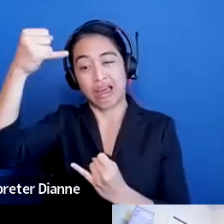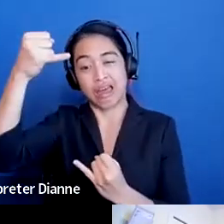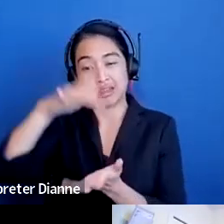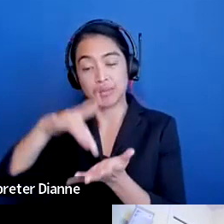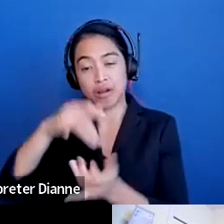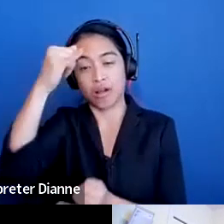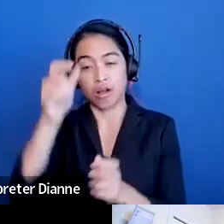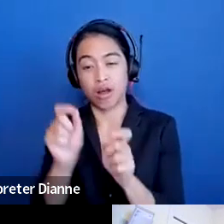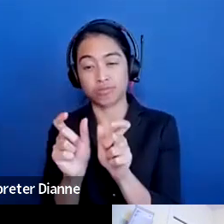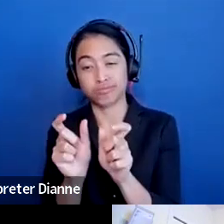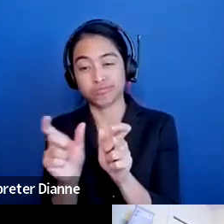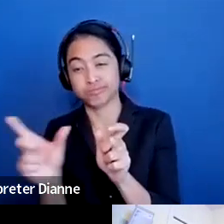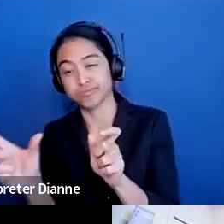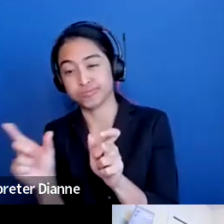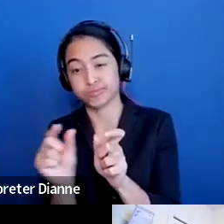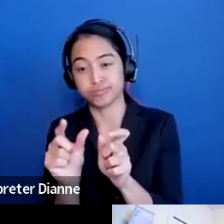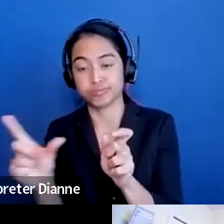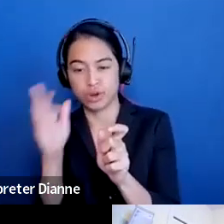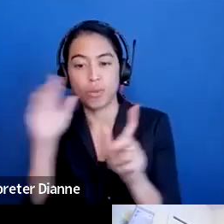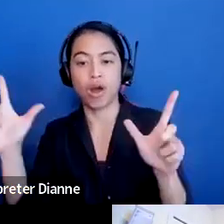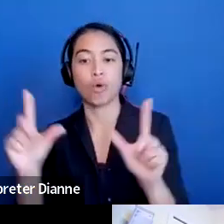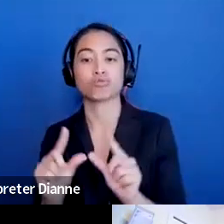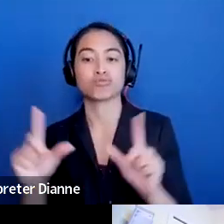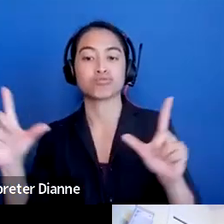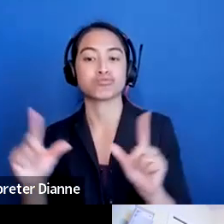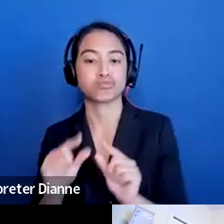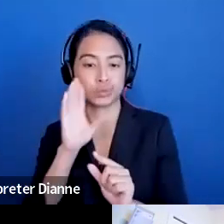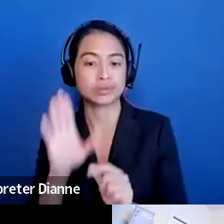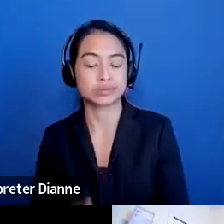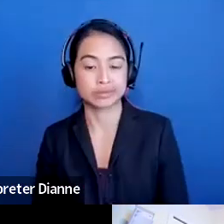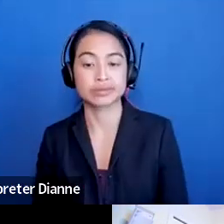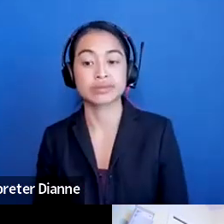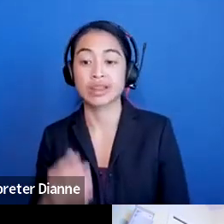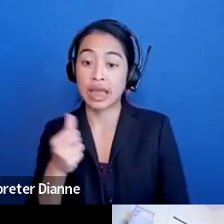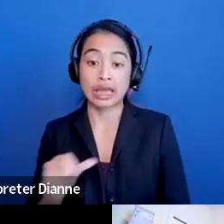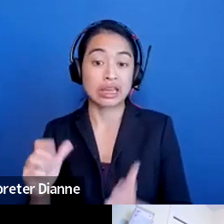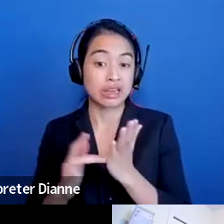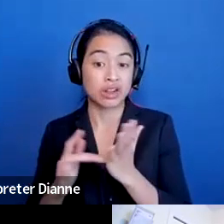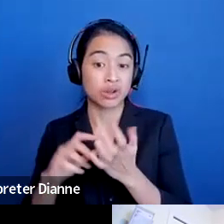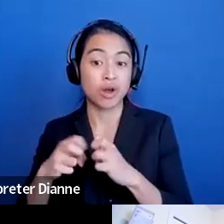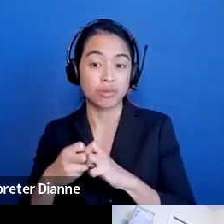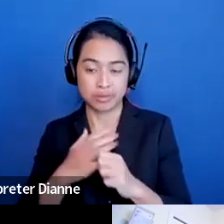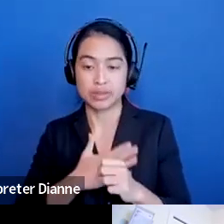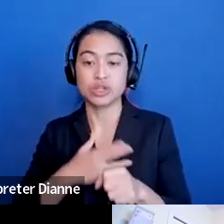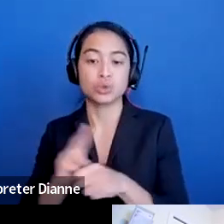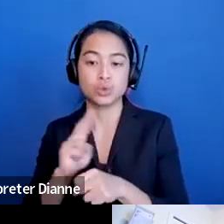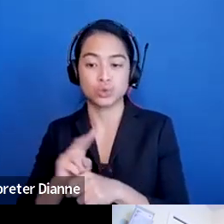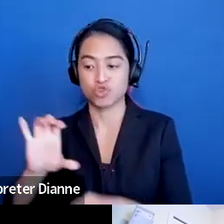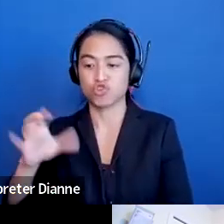slides larger or smaller. If you have technical issues, please use the chat